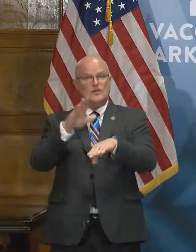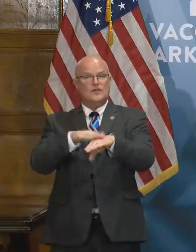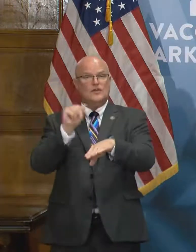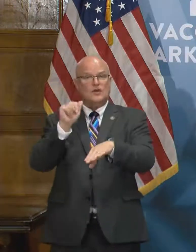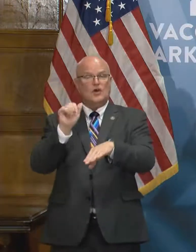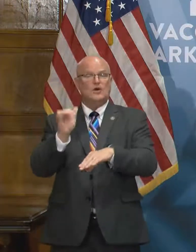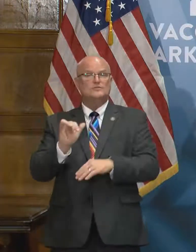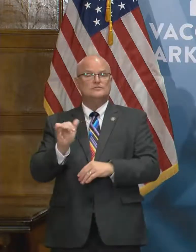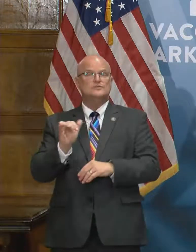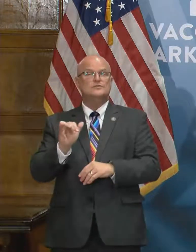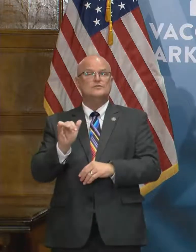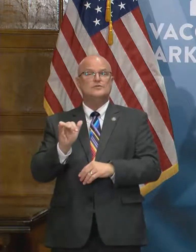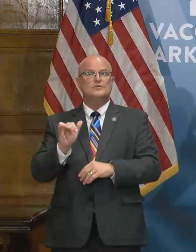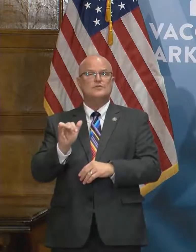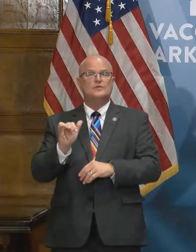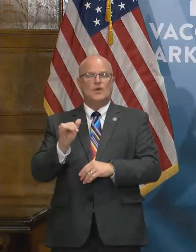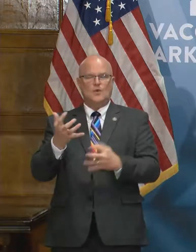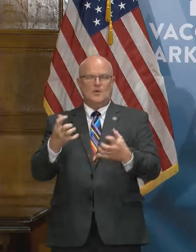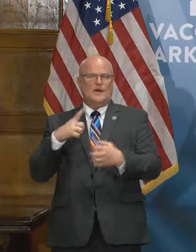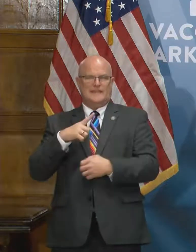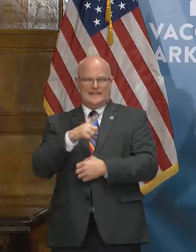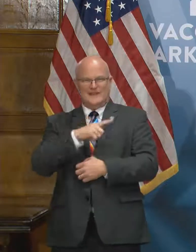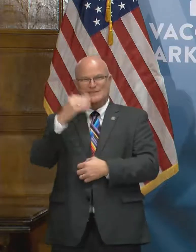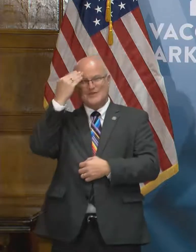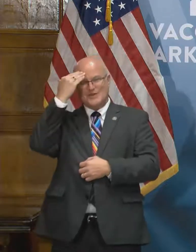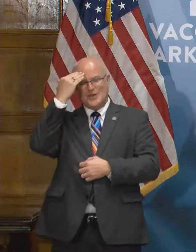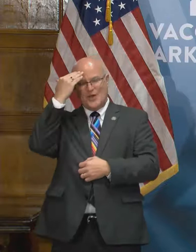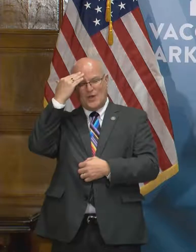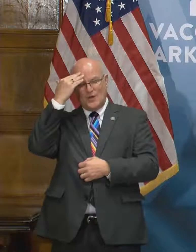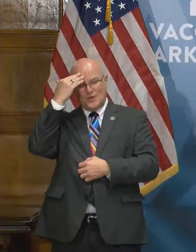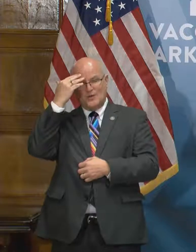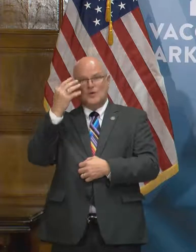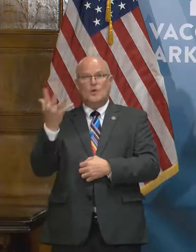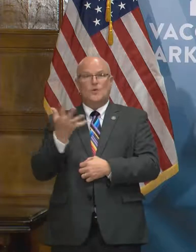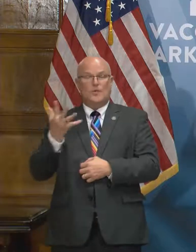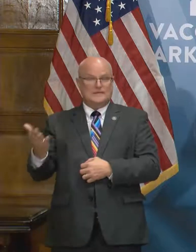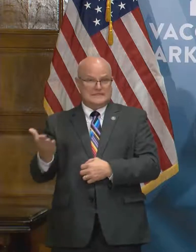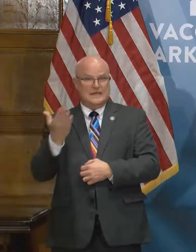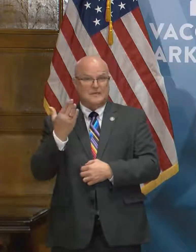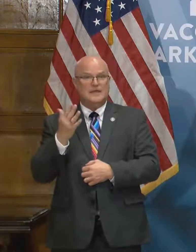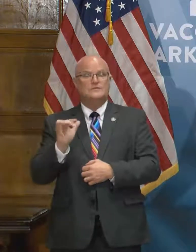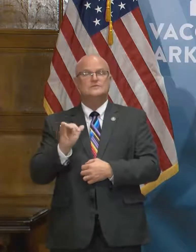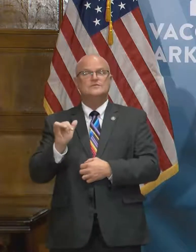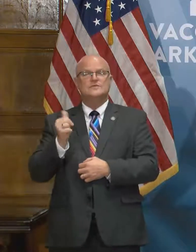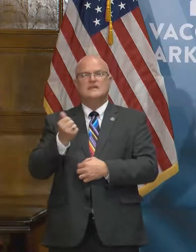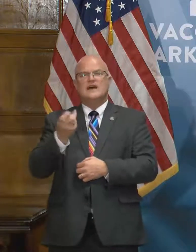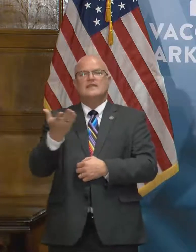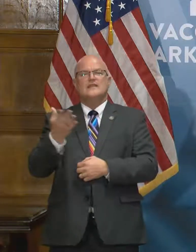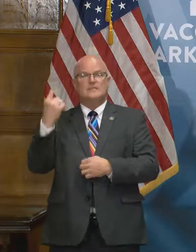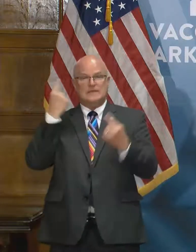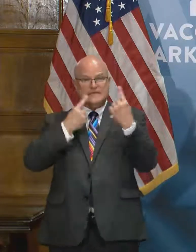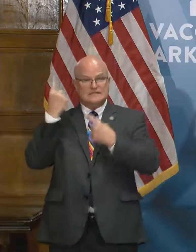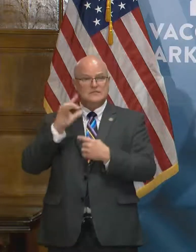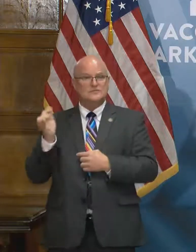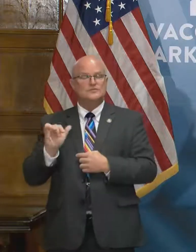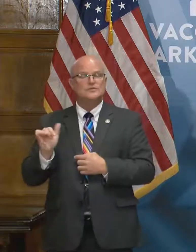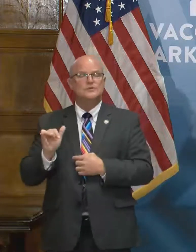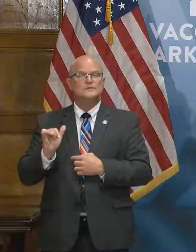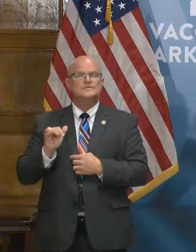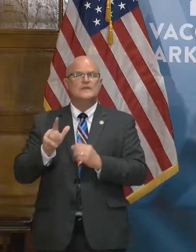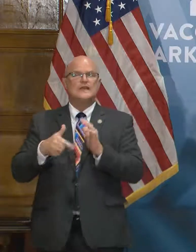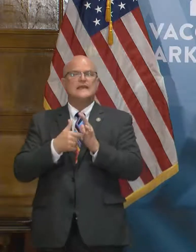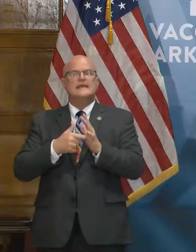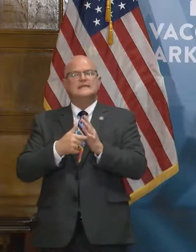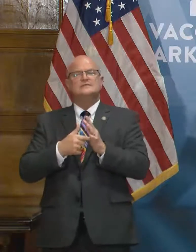call. We want the legislators to know as far as in advance as possible as to some of the other items that will be considered. These